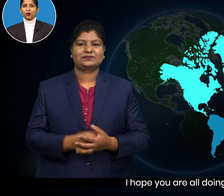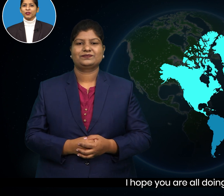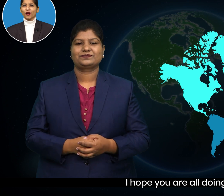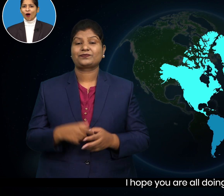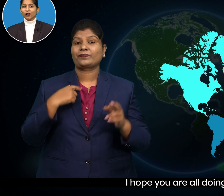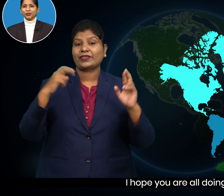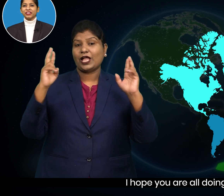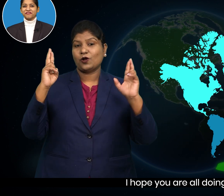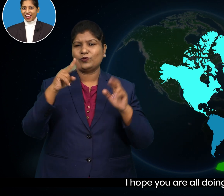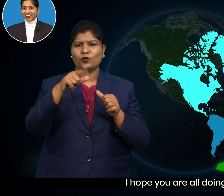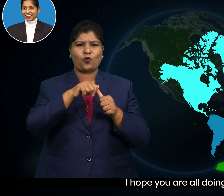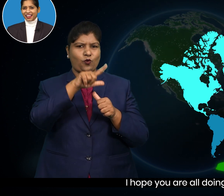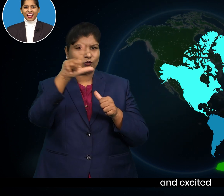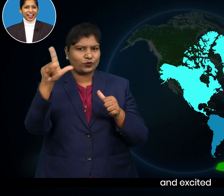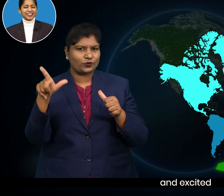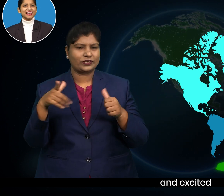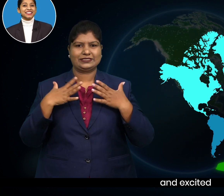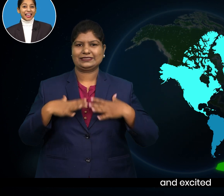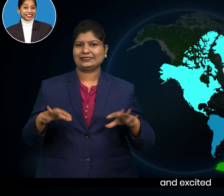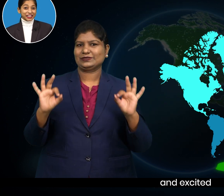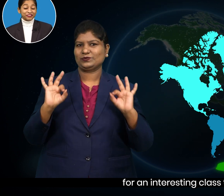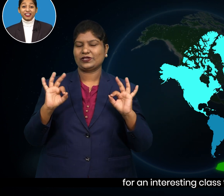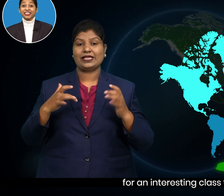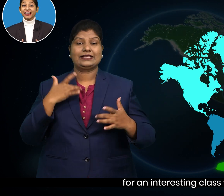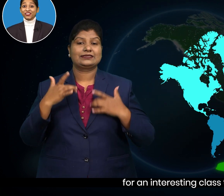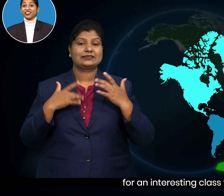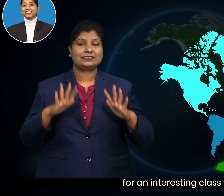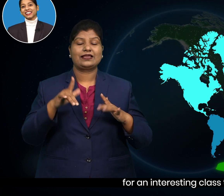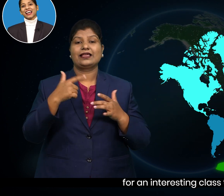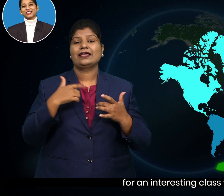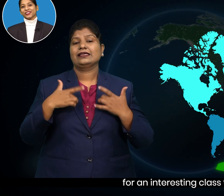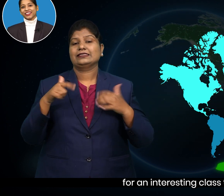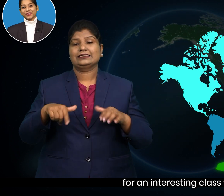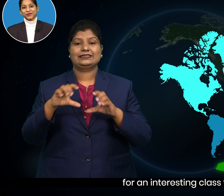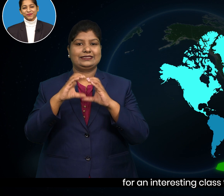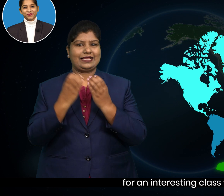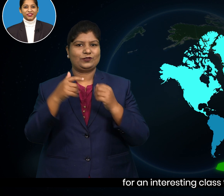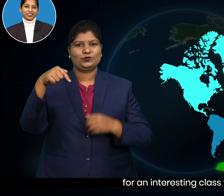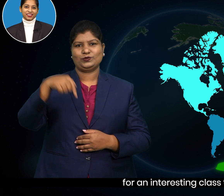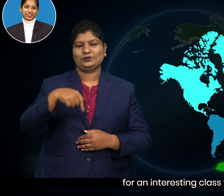I hope you are all doing well and excited for an interesting class today.